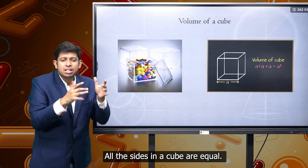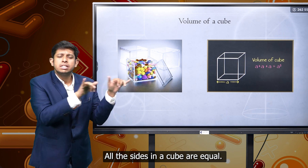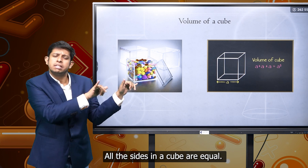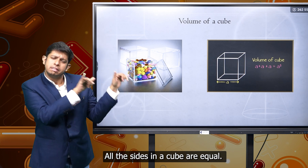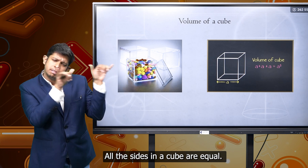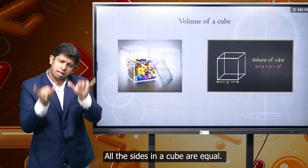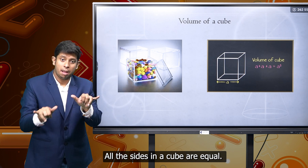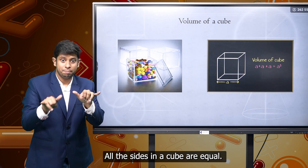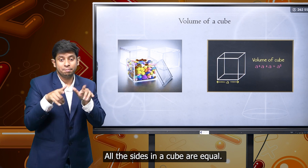cube are equal.